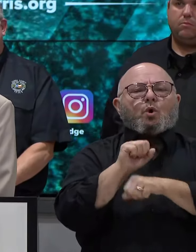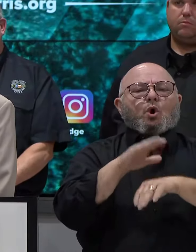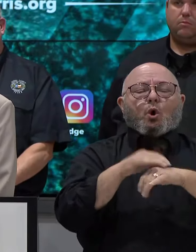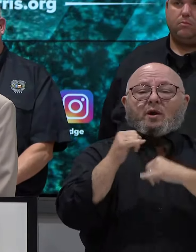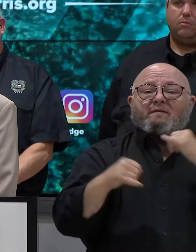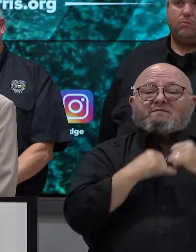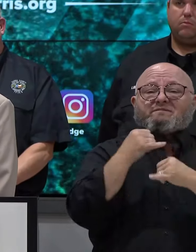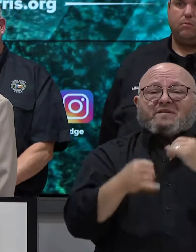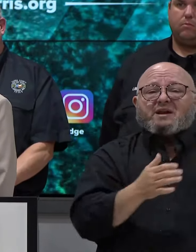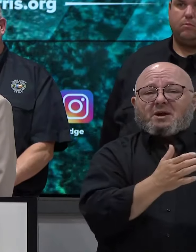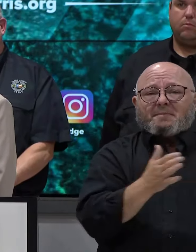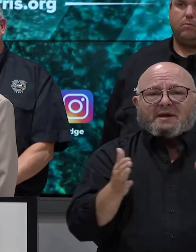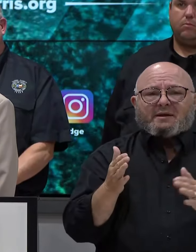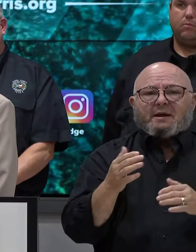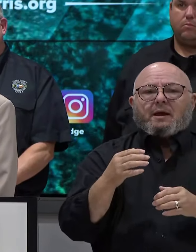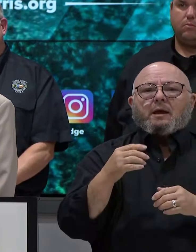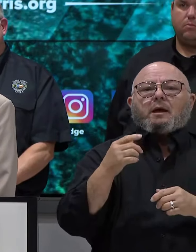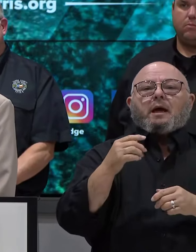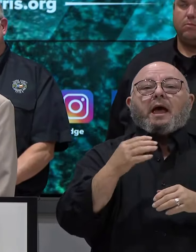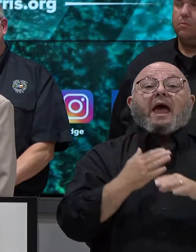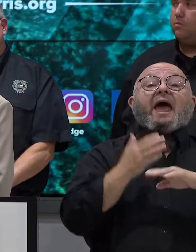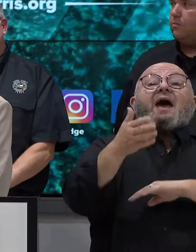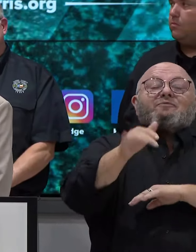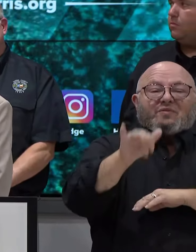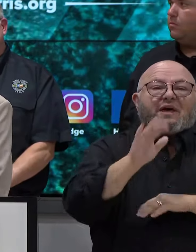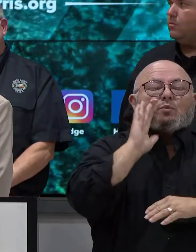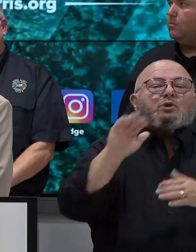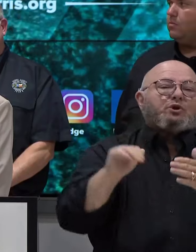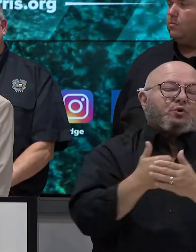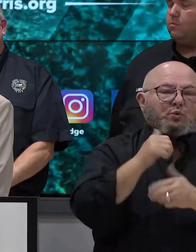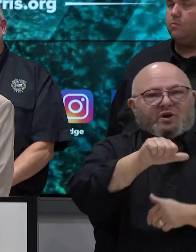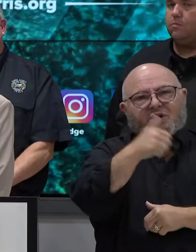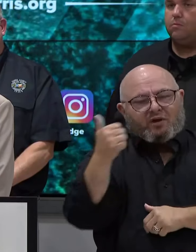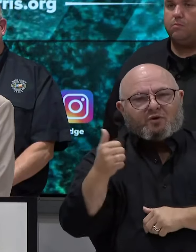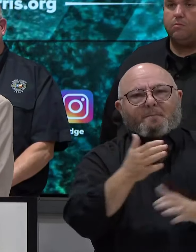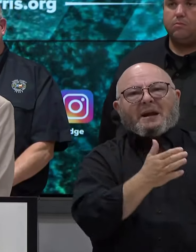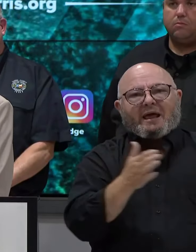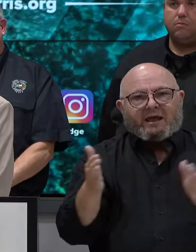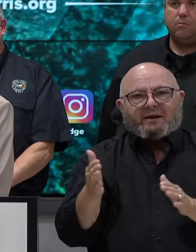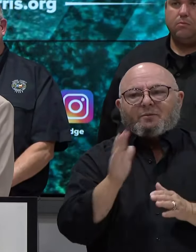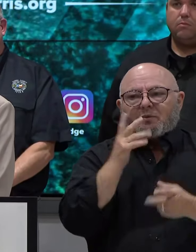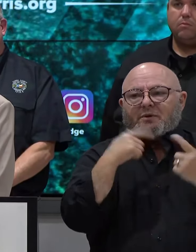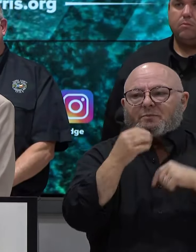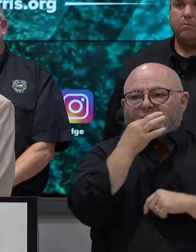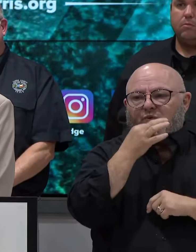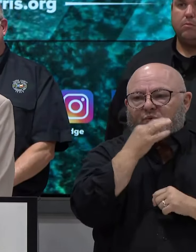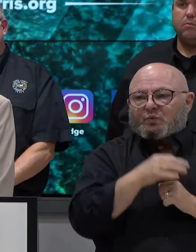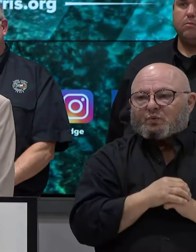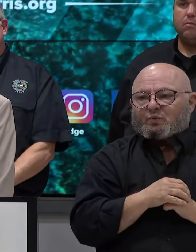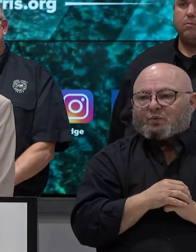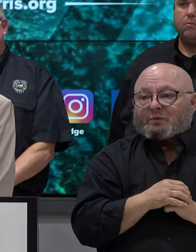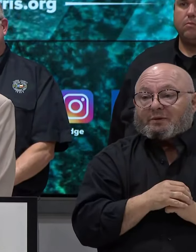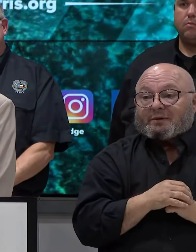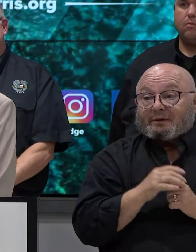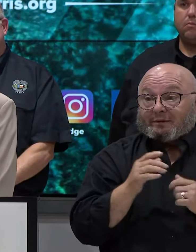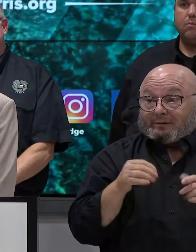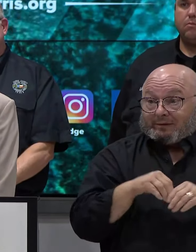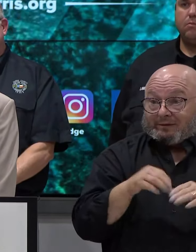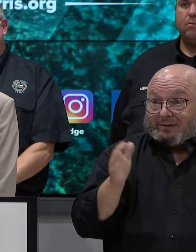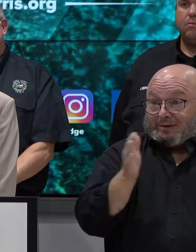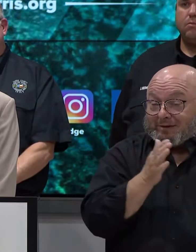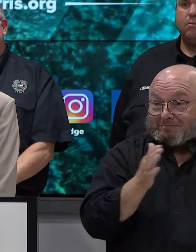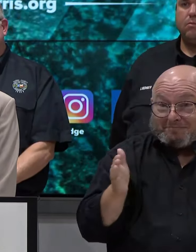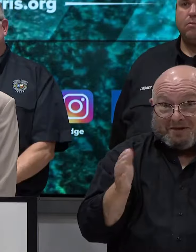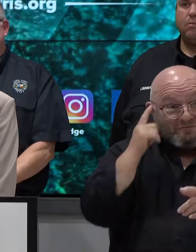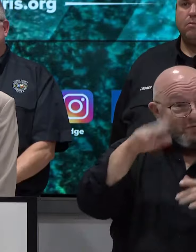plan that will be coming later after that. But for now, this cloud-based system should be coming soon. Do you think we're going to have that in place for the next storm, or should it